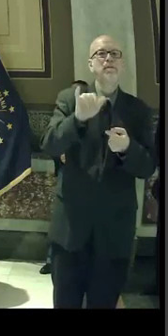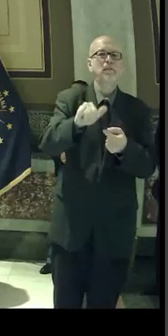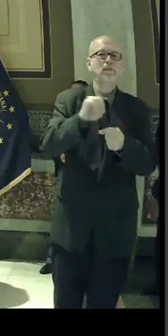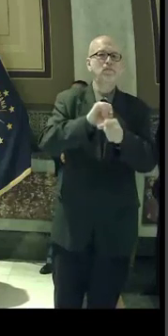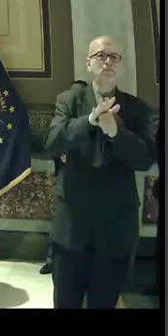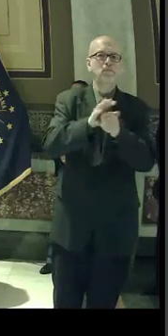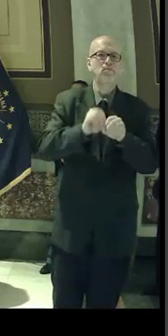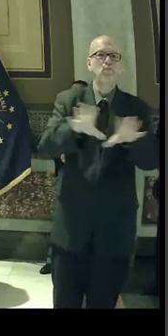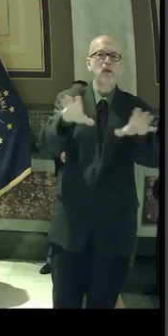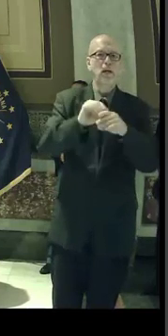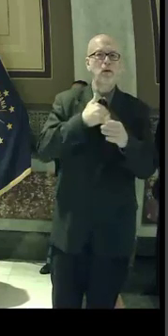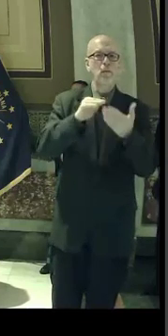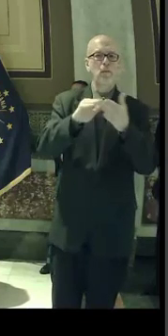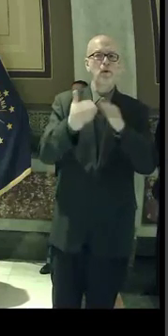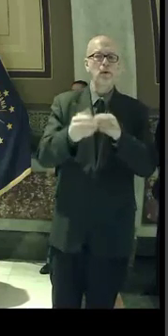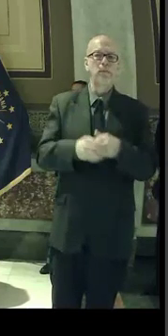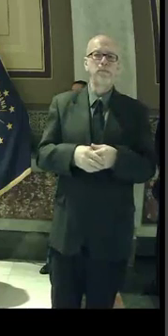in our community.